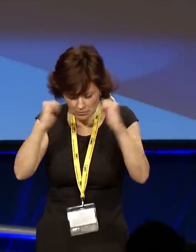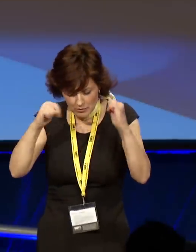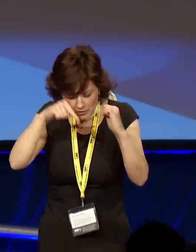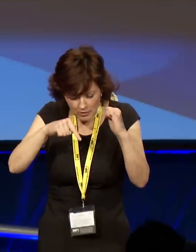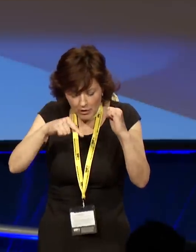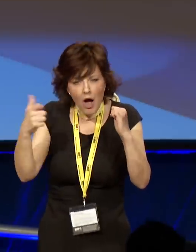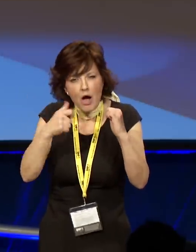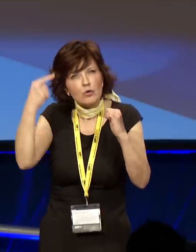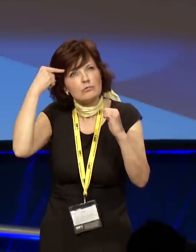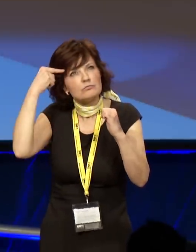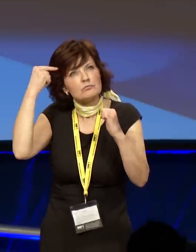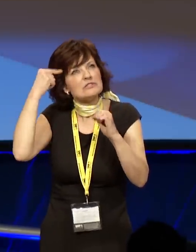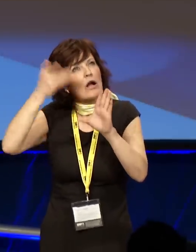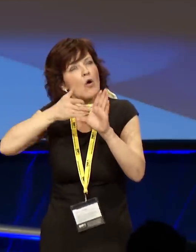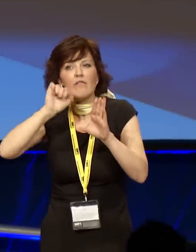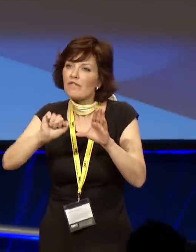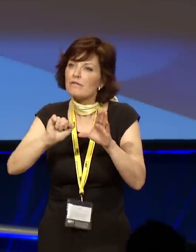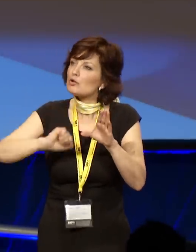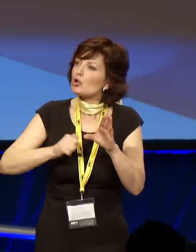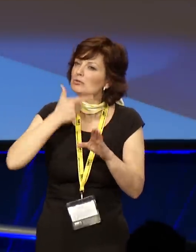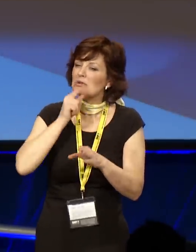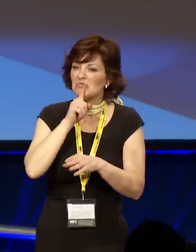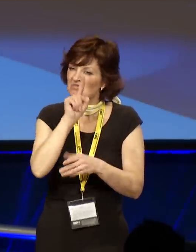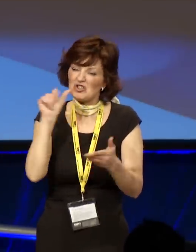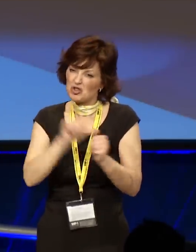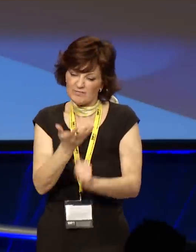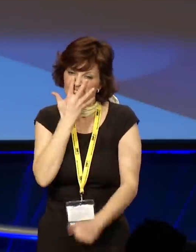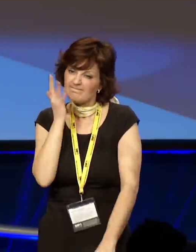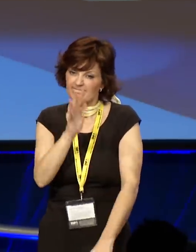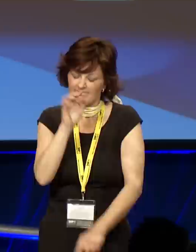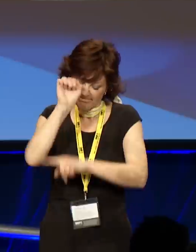shown, in my estimation, should hang their heads in shame.